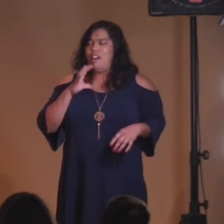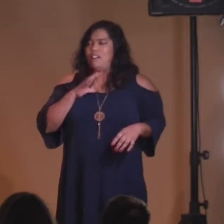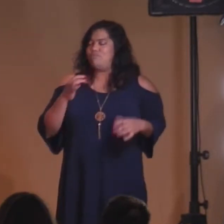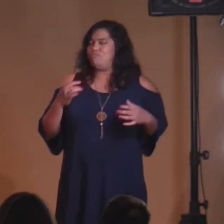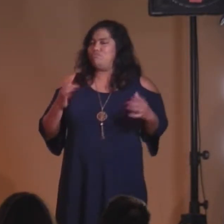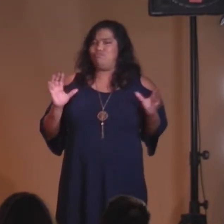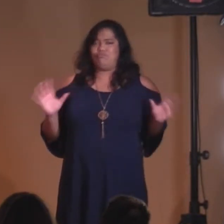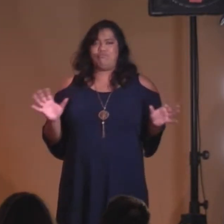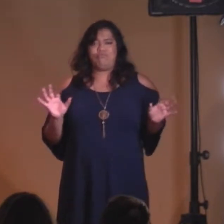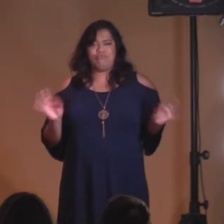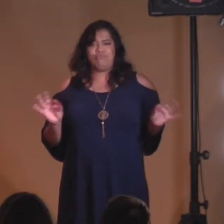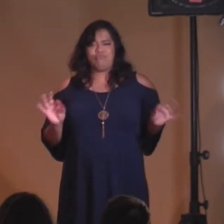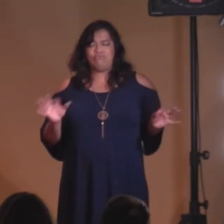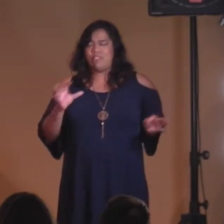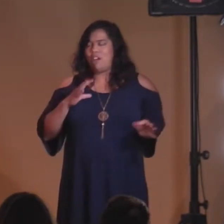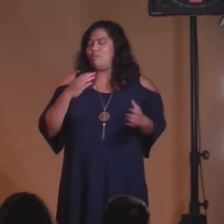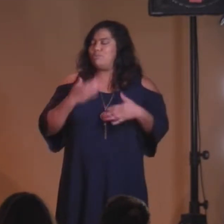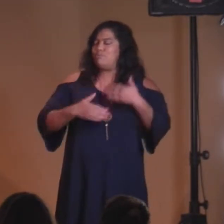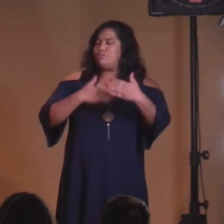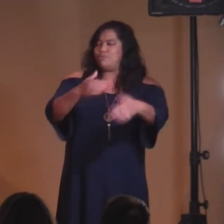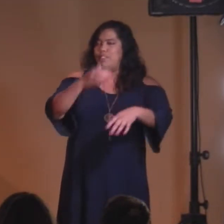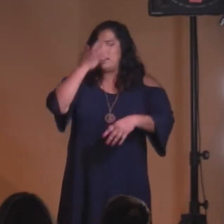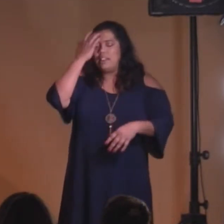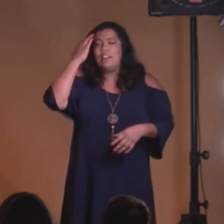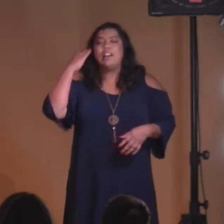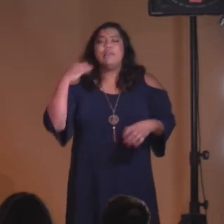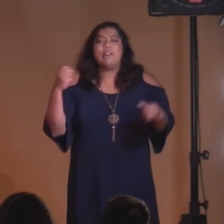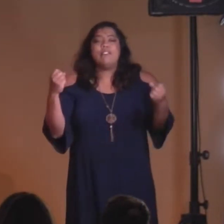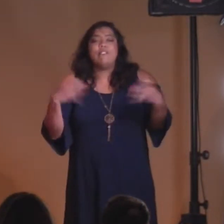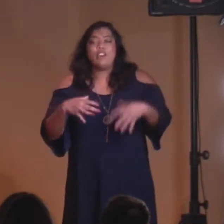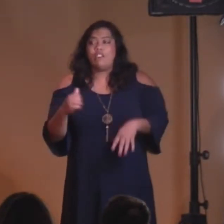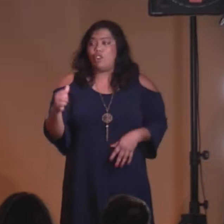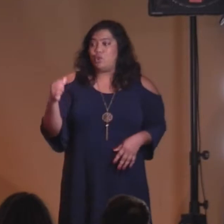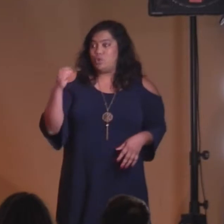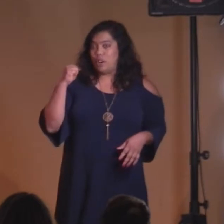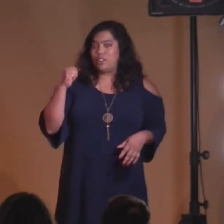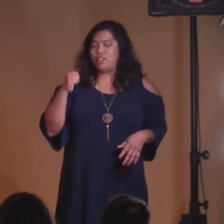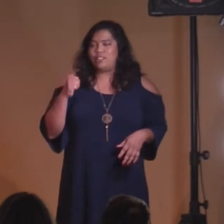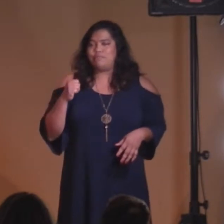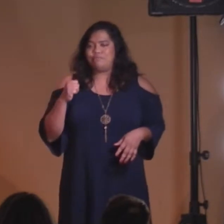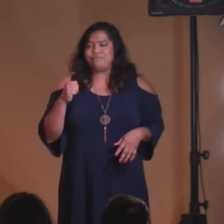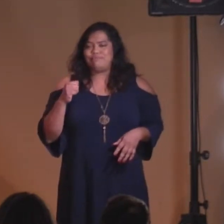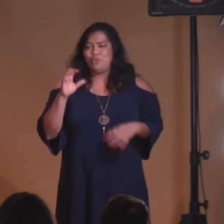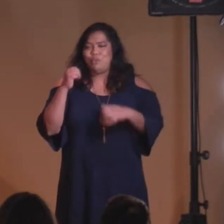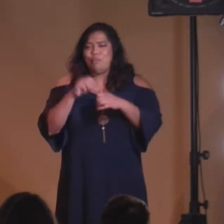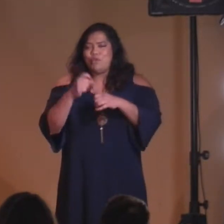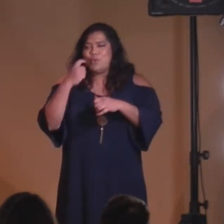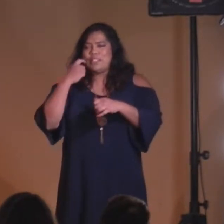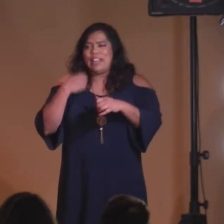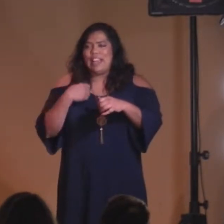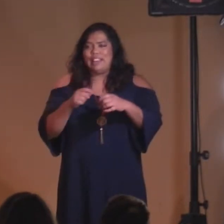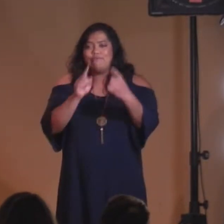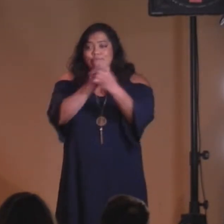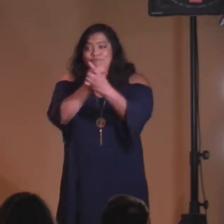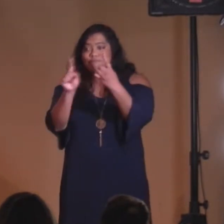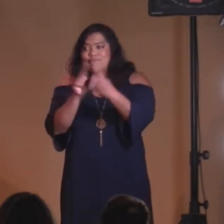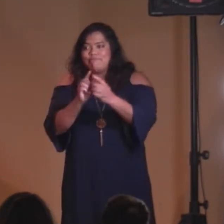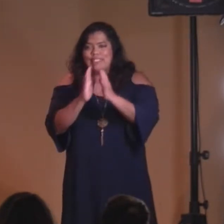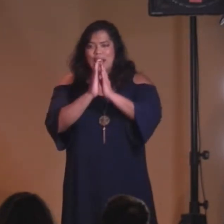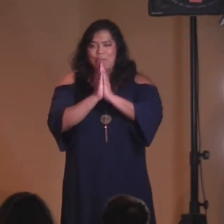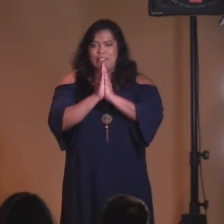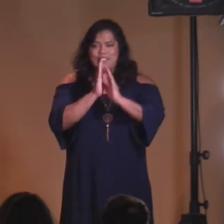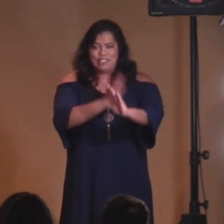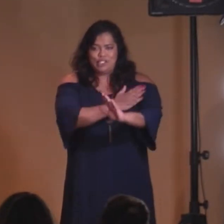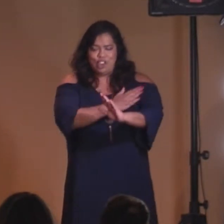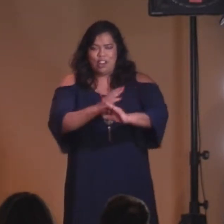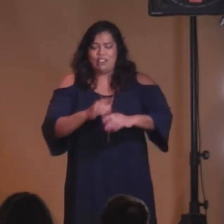of rejection, we just have the namaste song, well, the namaste moment of silence, whatever it was, the songless, whatever. And I